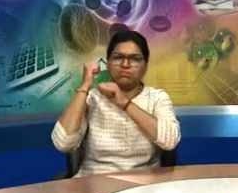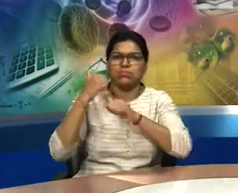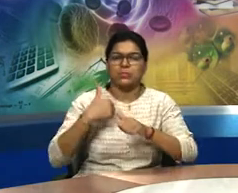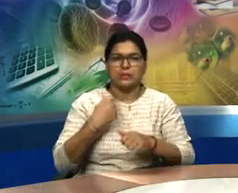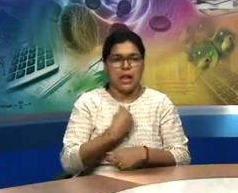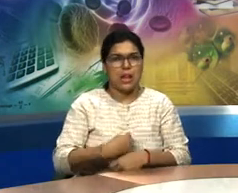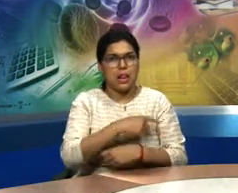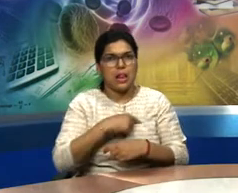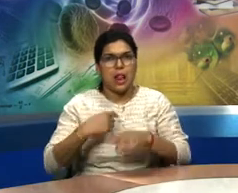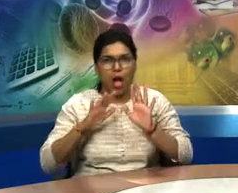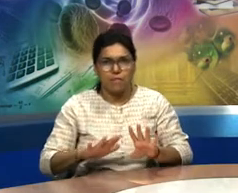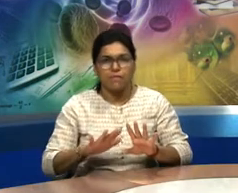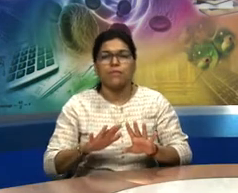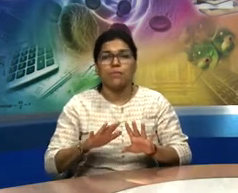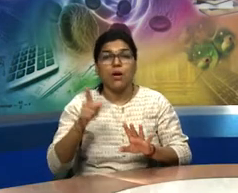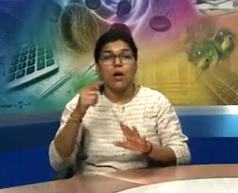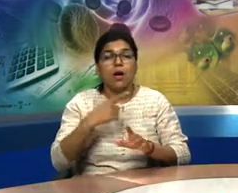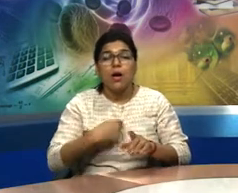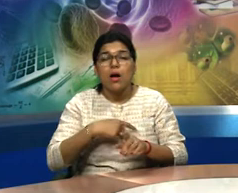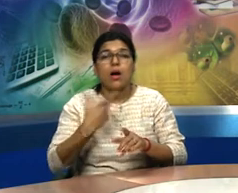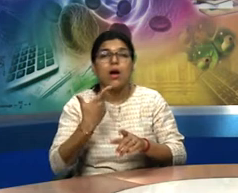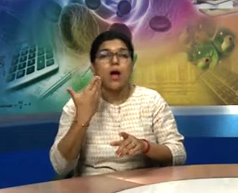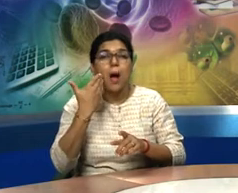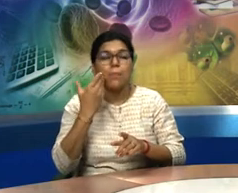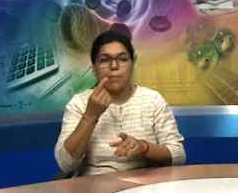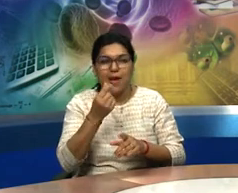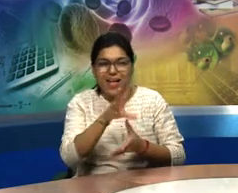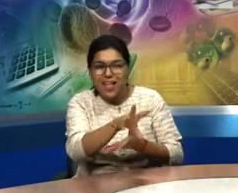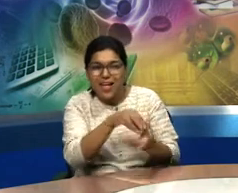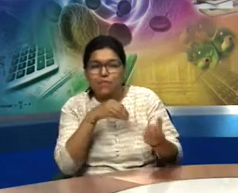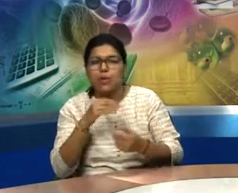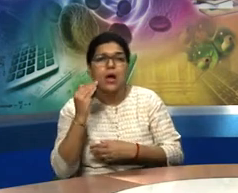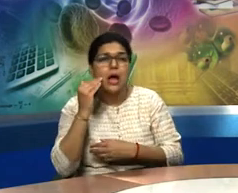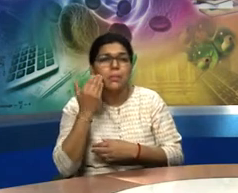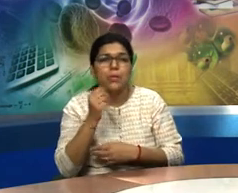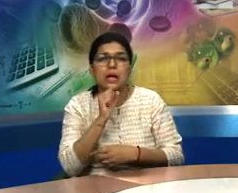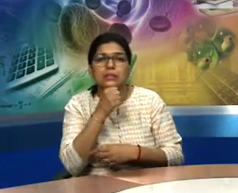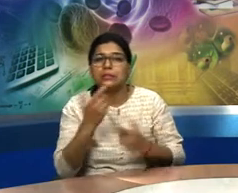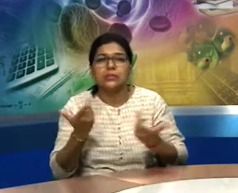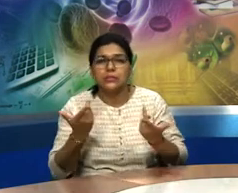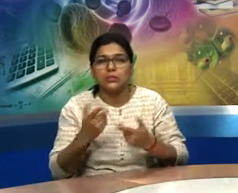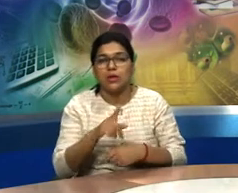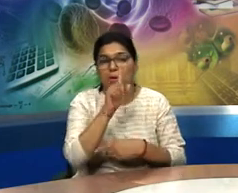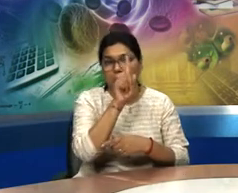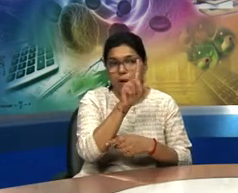But much more serious than this was the theft I was guilty of a little